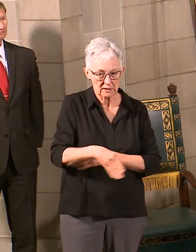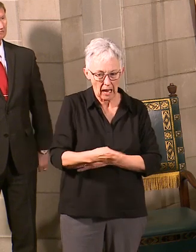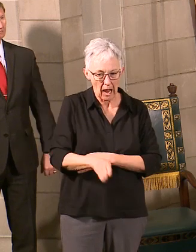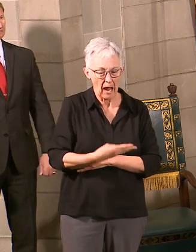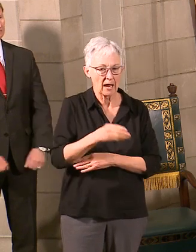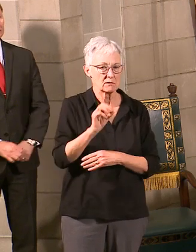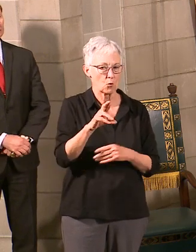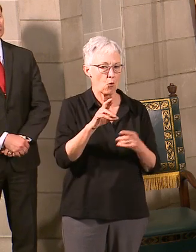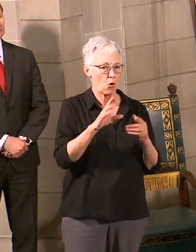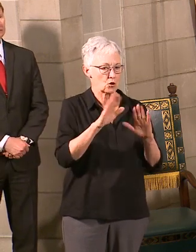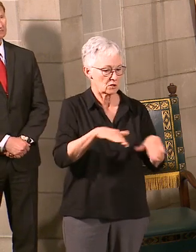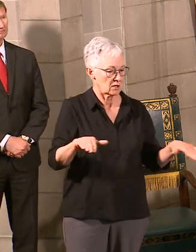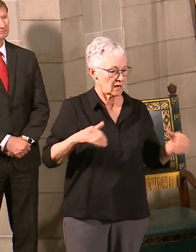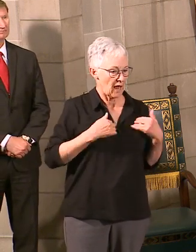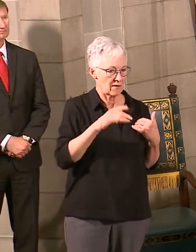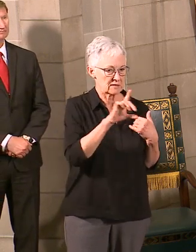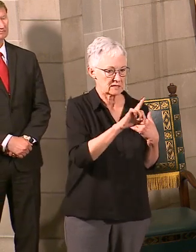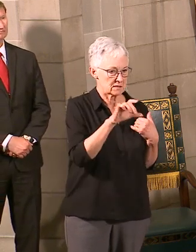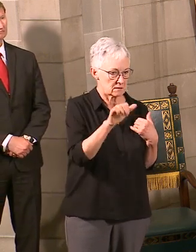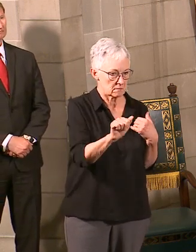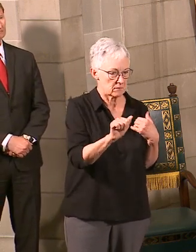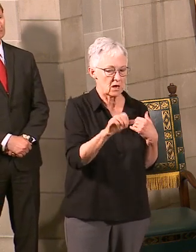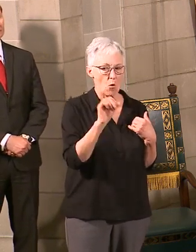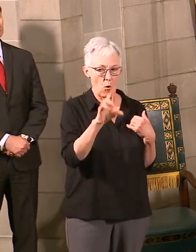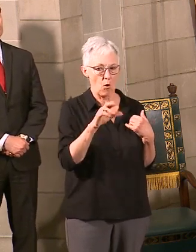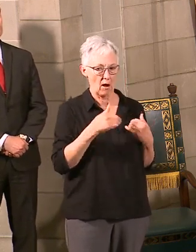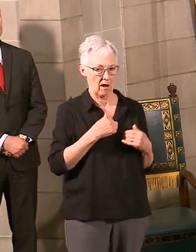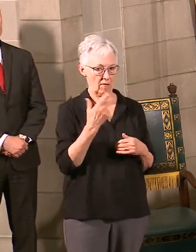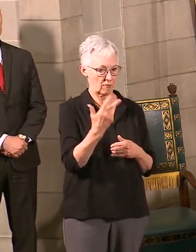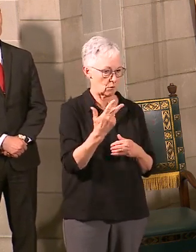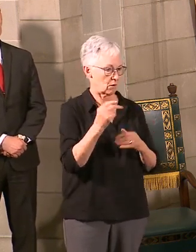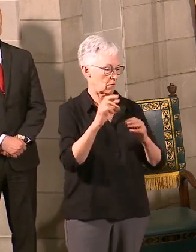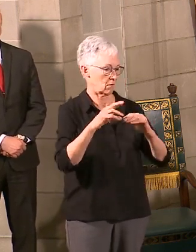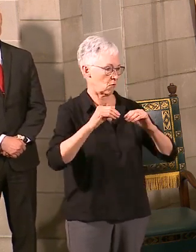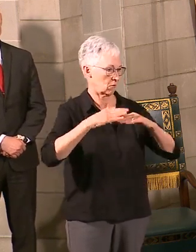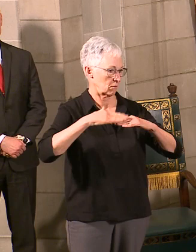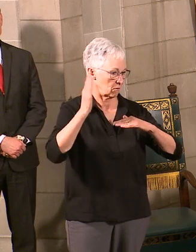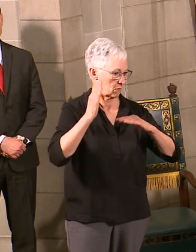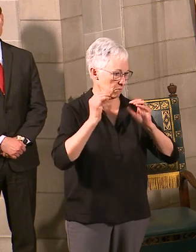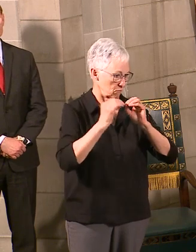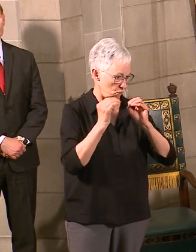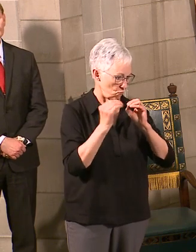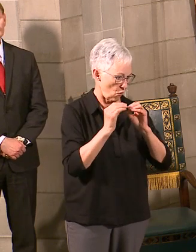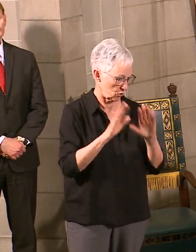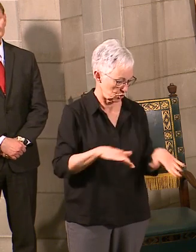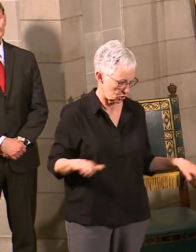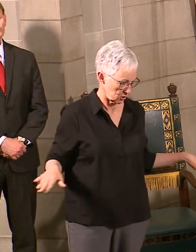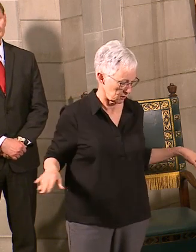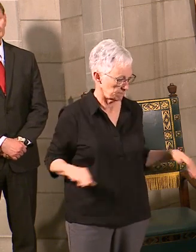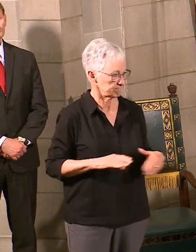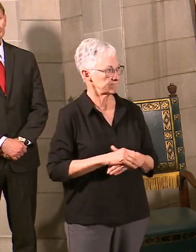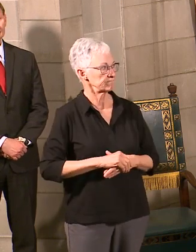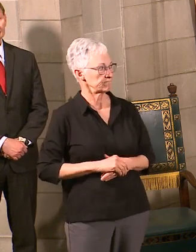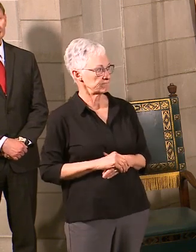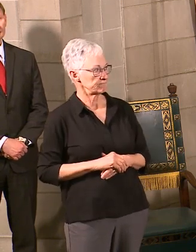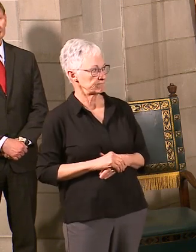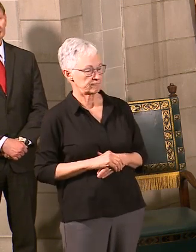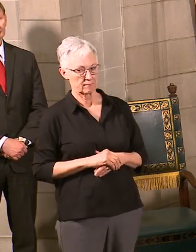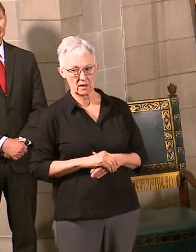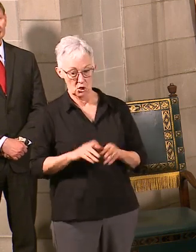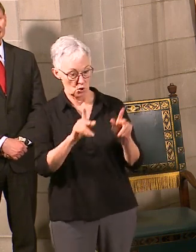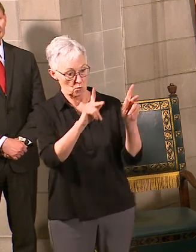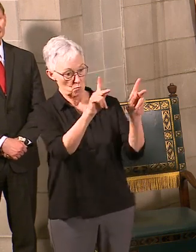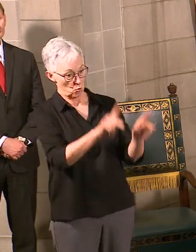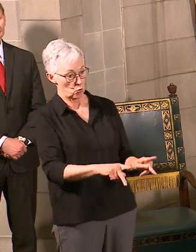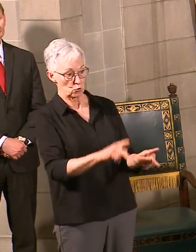care. These criteria are temporarily being waived by this executive order. Importantly, as in current practice, the person